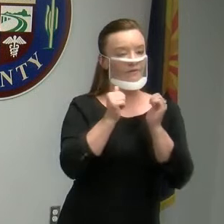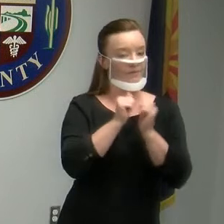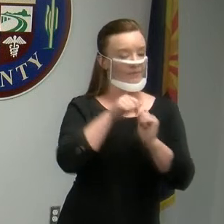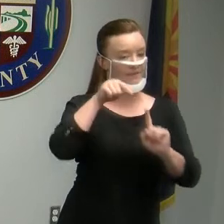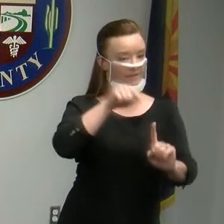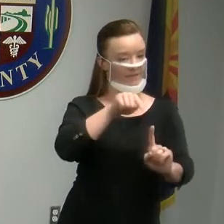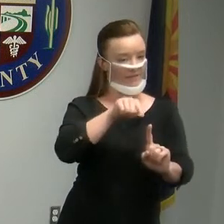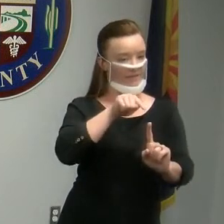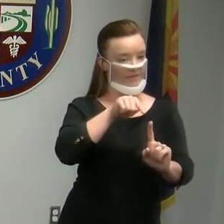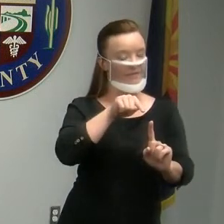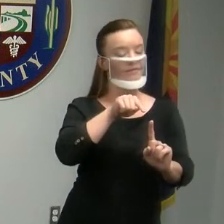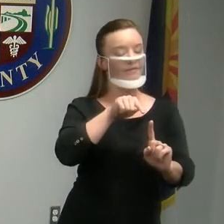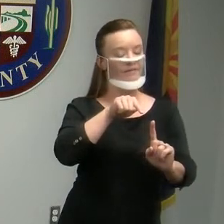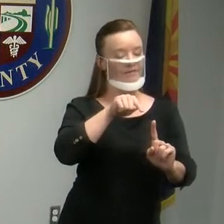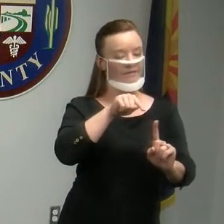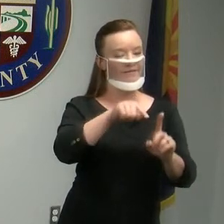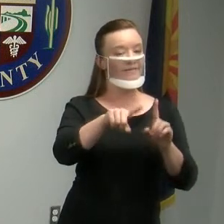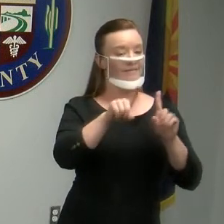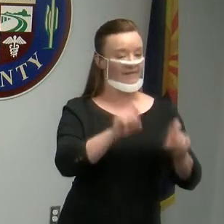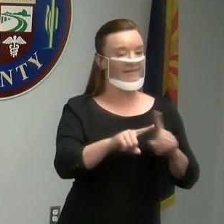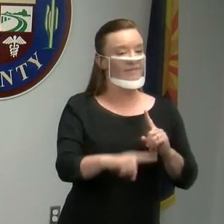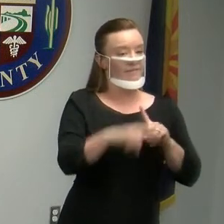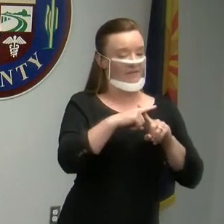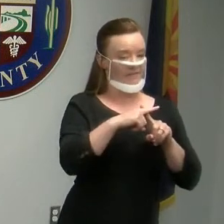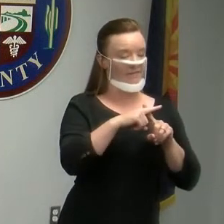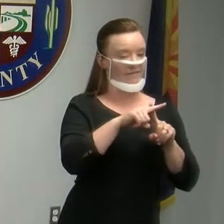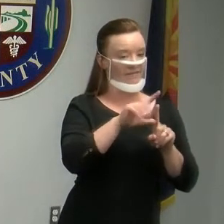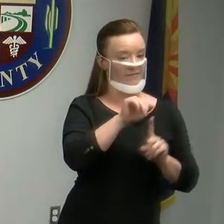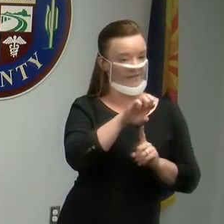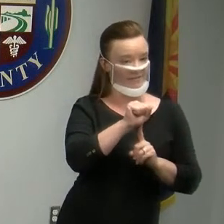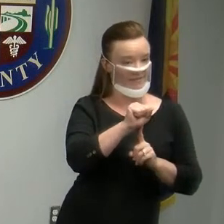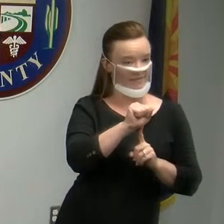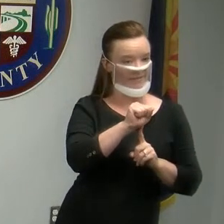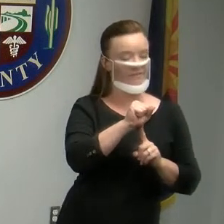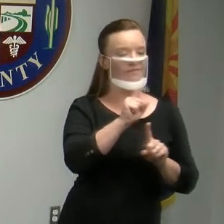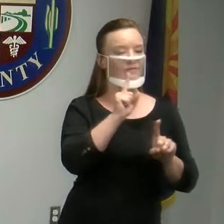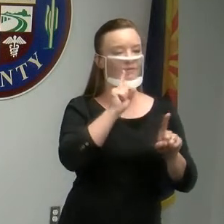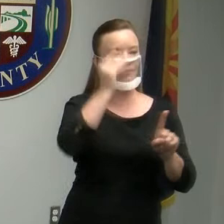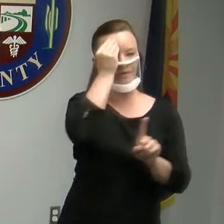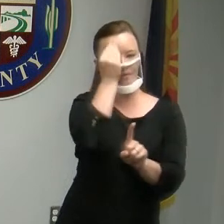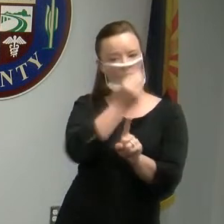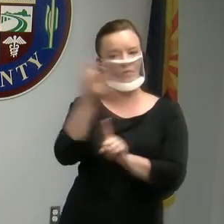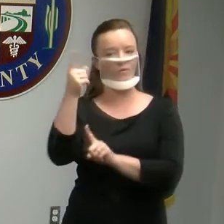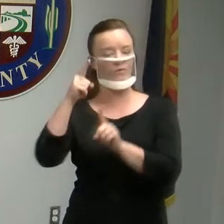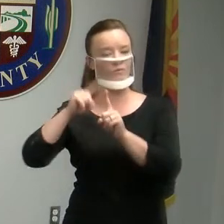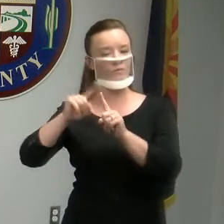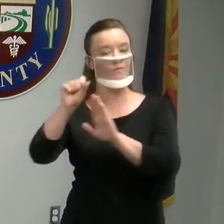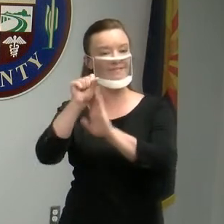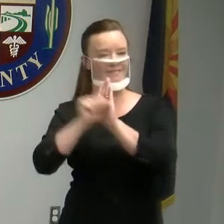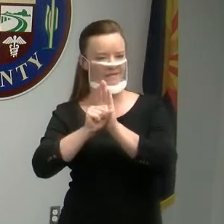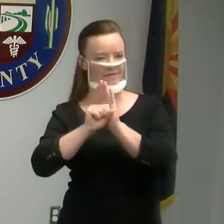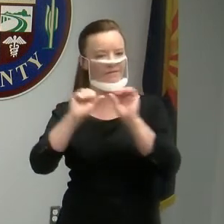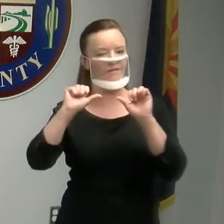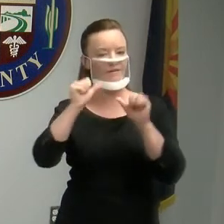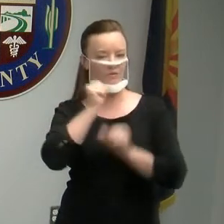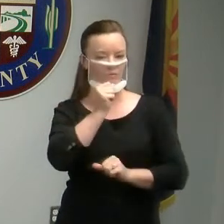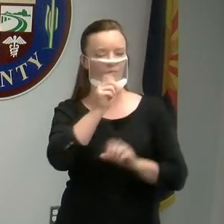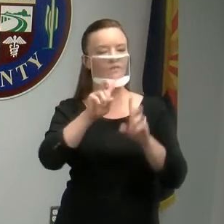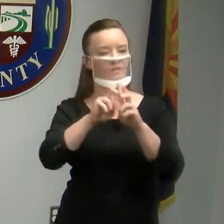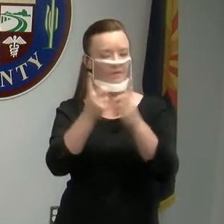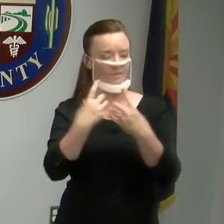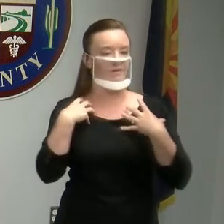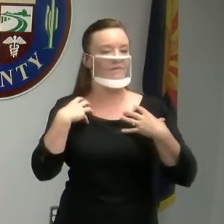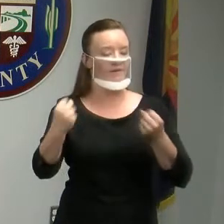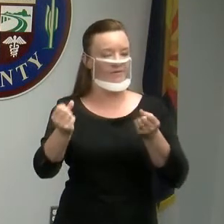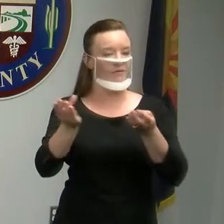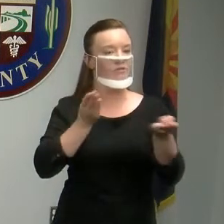that positive cases for COVID-19 are reported to the Arizona Department of Health Services, or ADHS, our